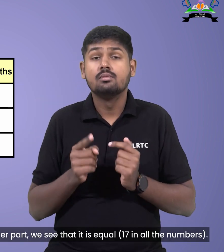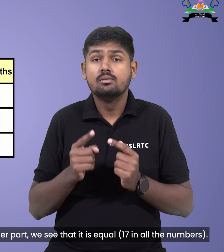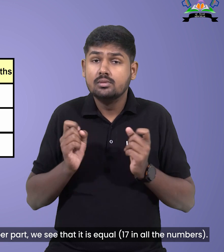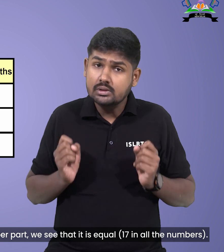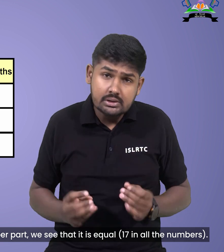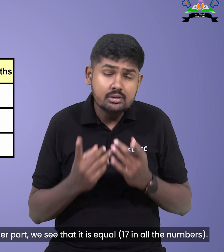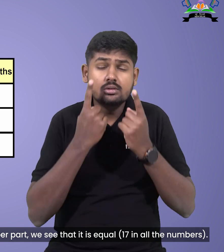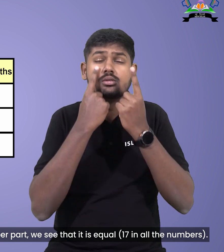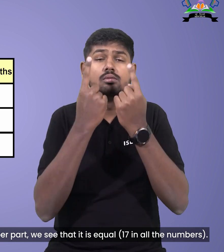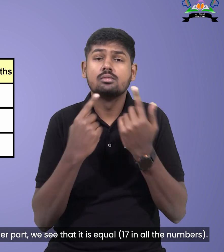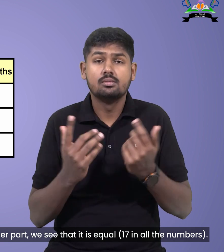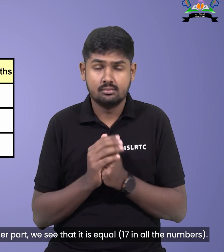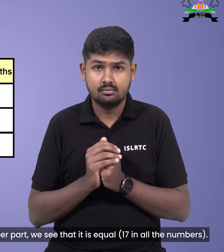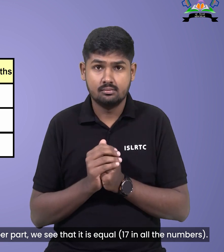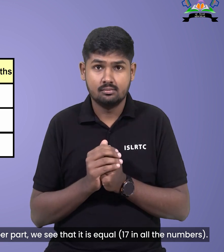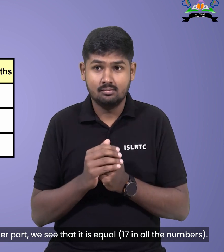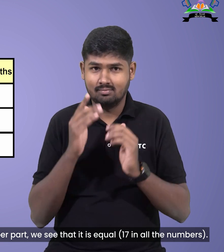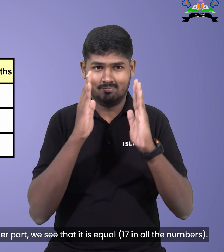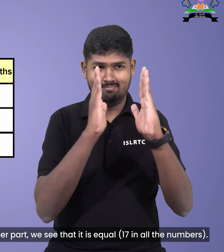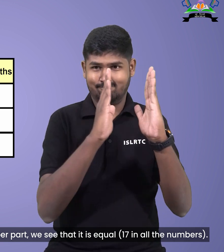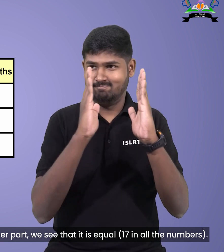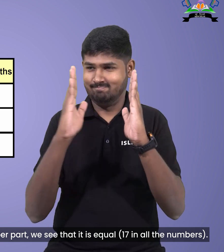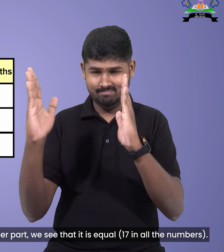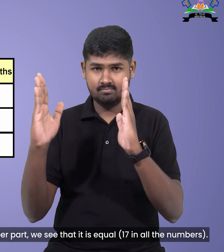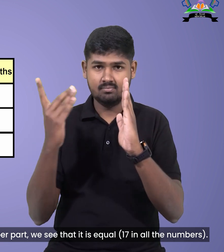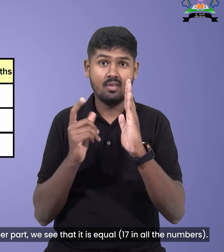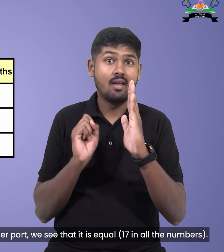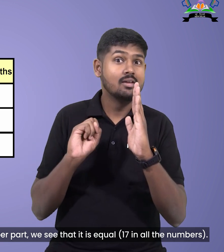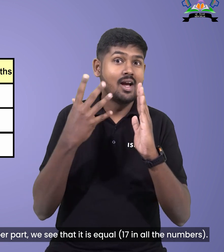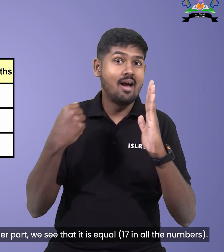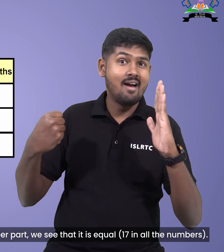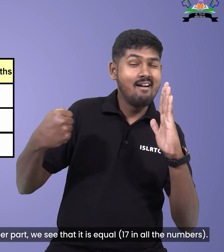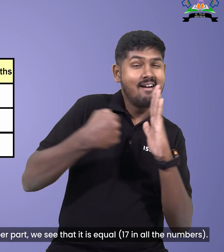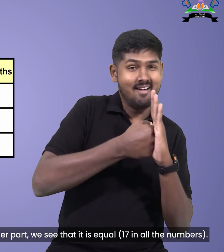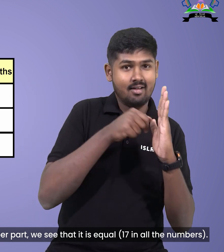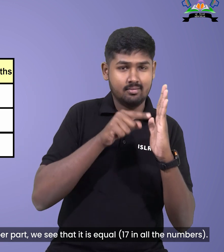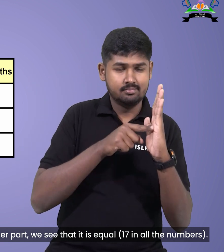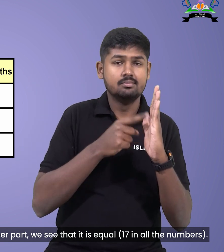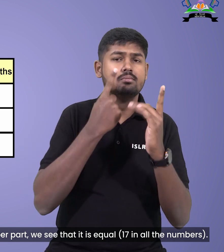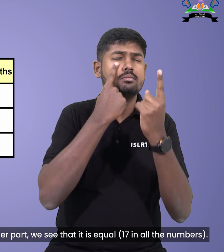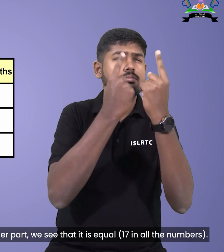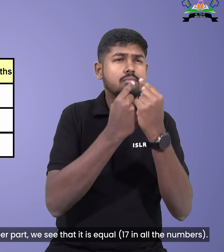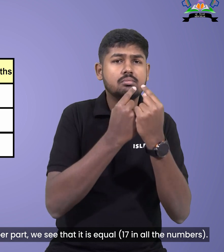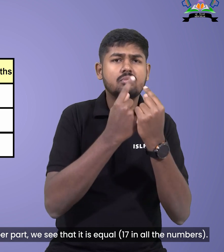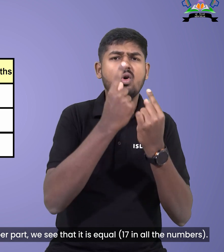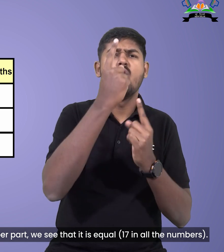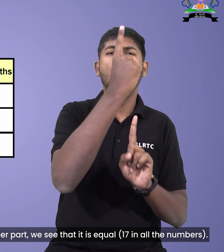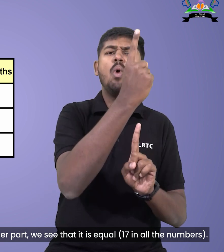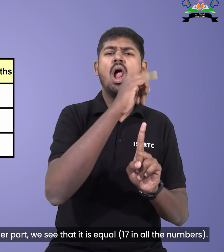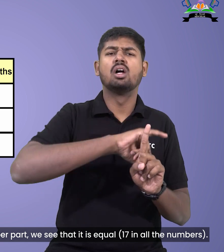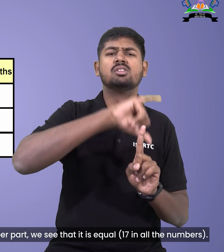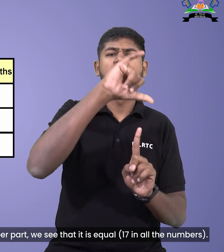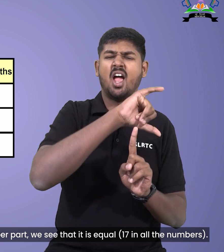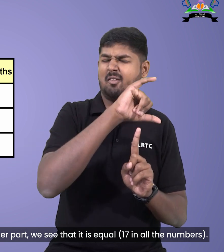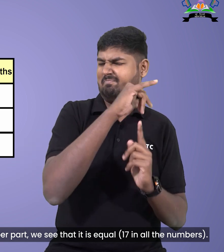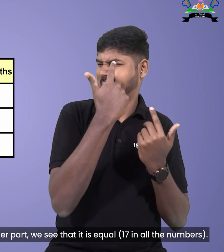Step 2. When we start the comparison with the whole number part, we see that it is equal 17 in all